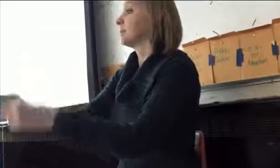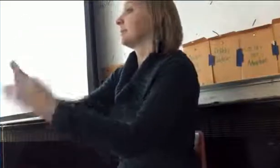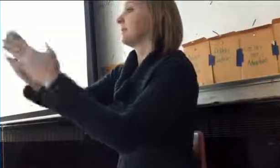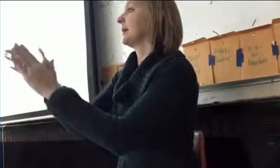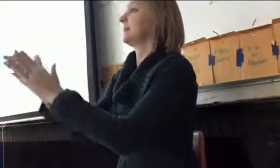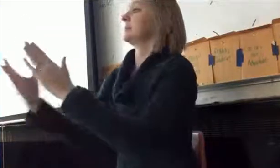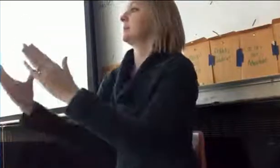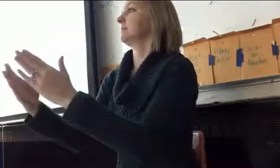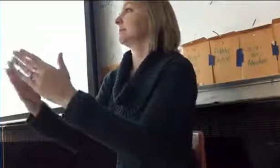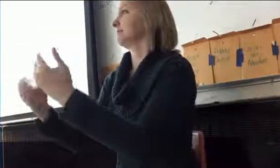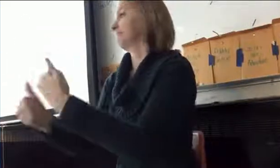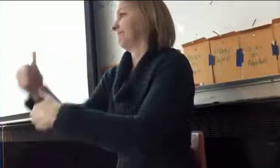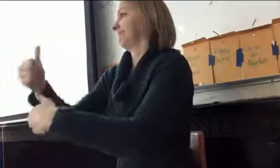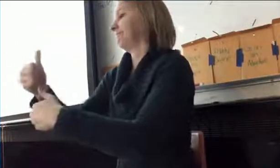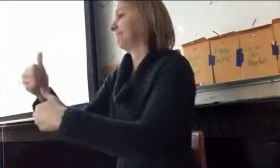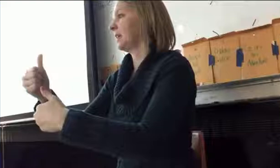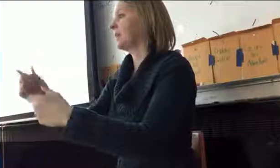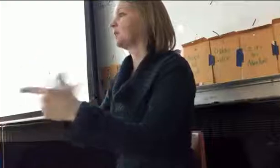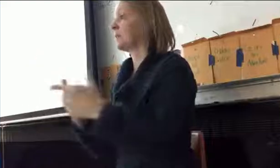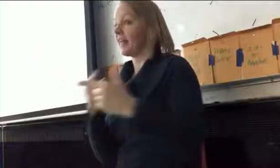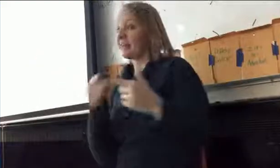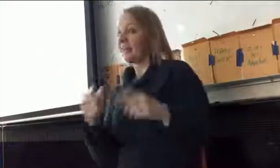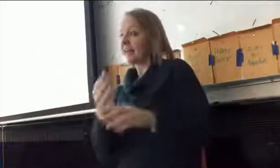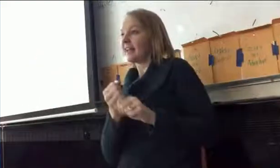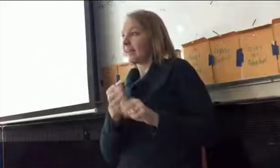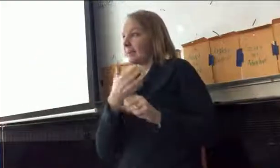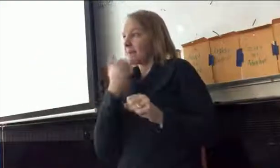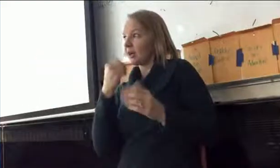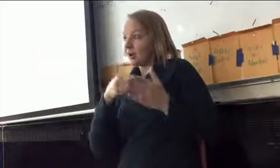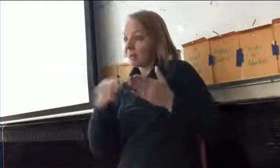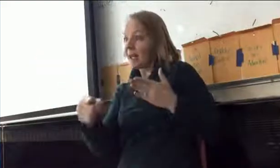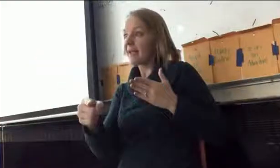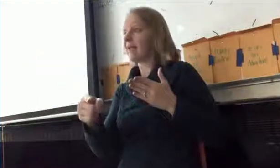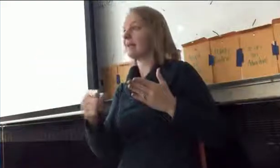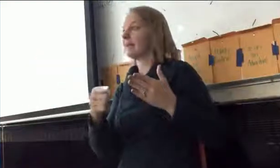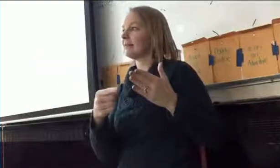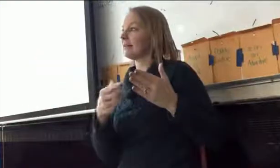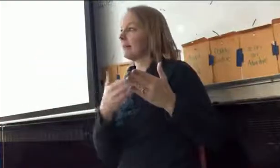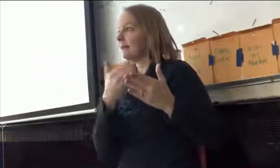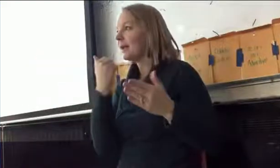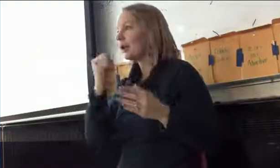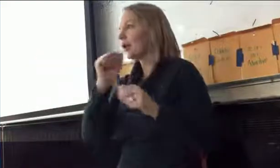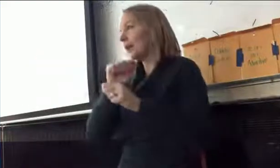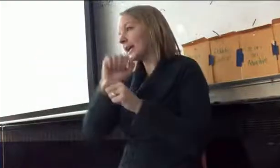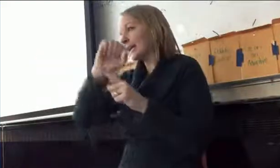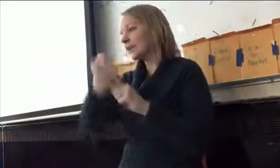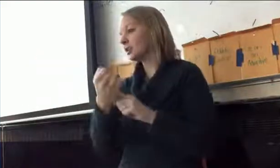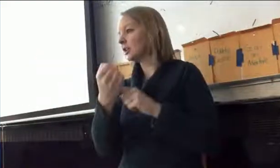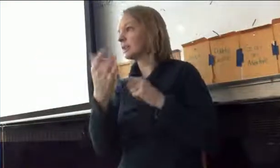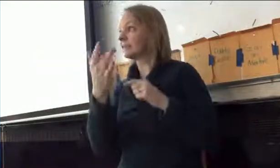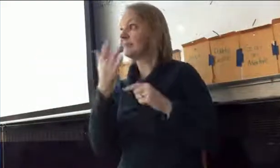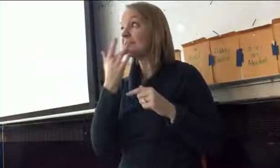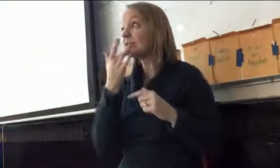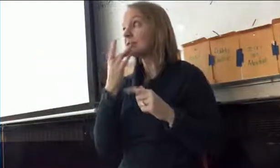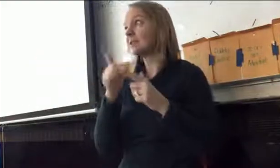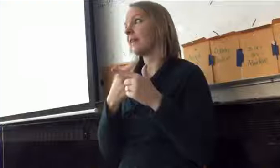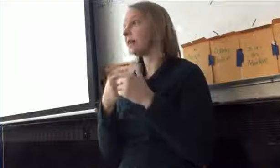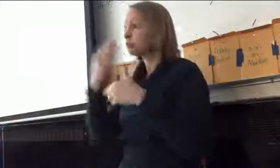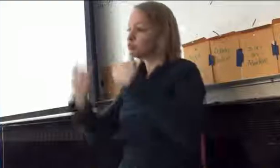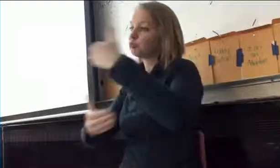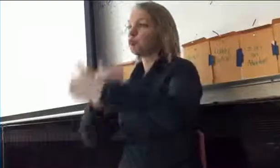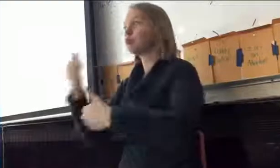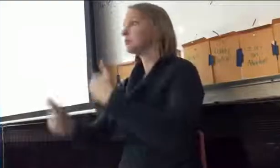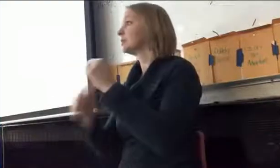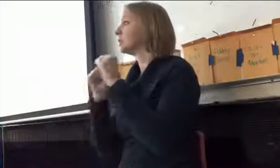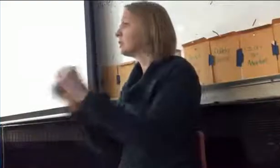return, they get better working conditions, better wages, things like that, favors. And it goes around in a giant circle. For about 30